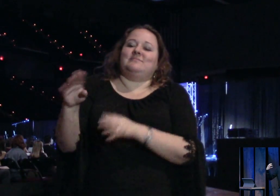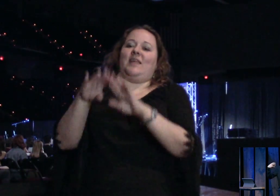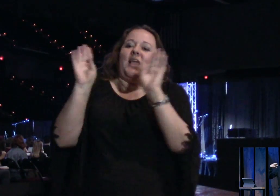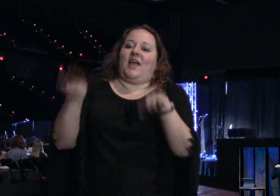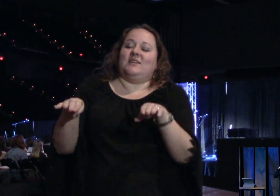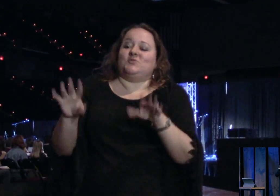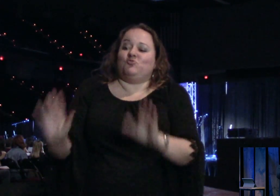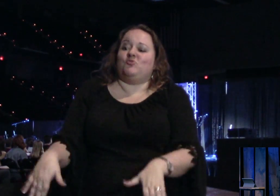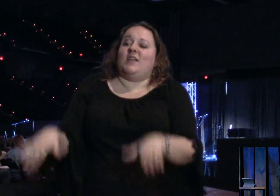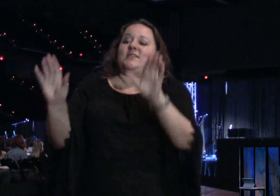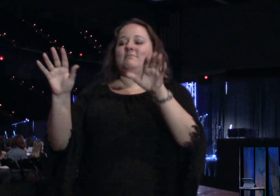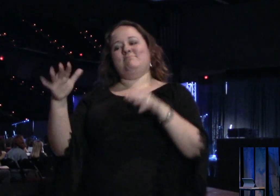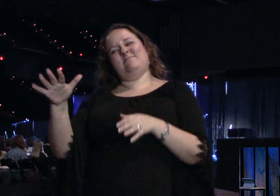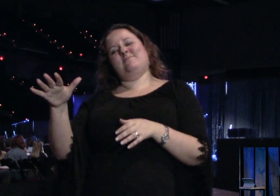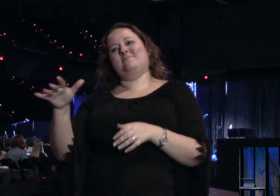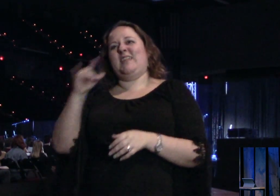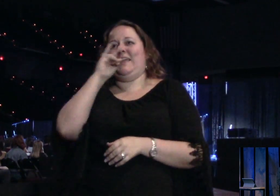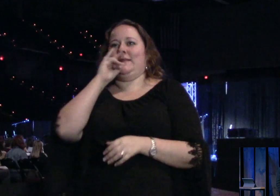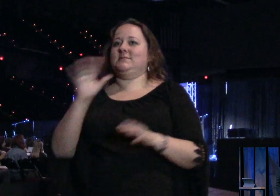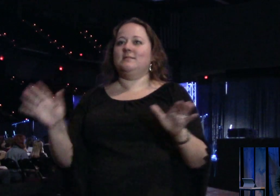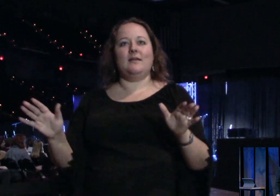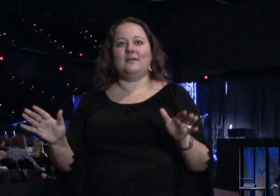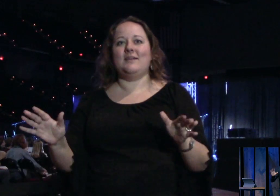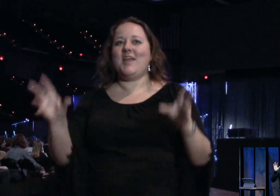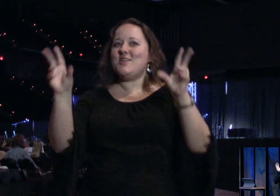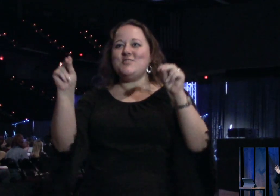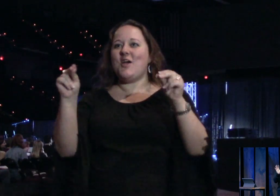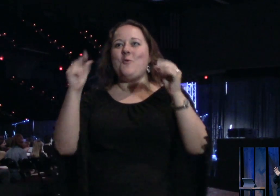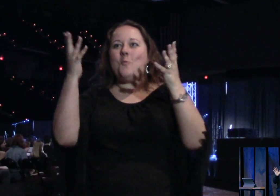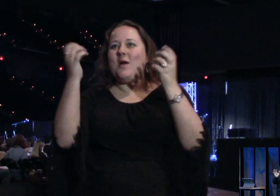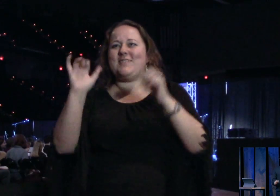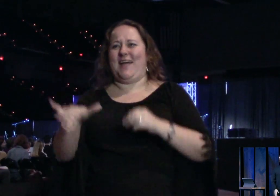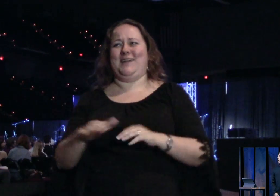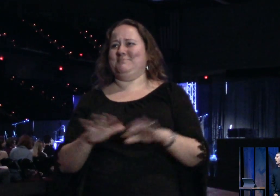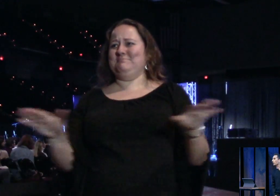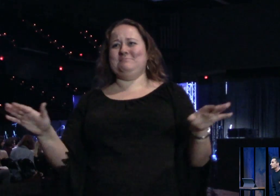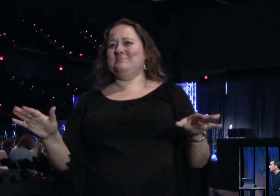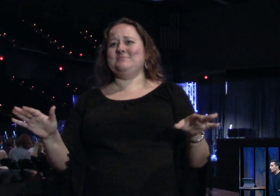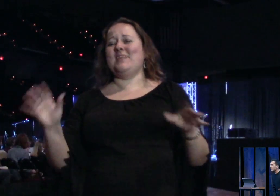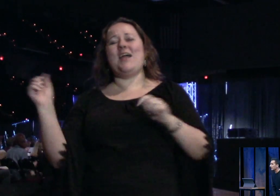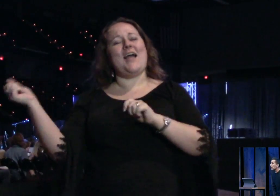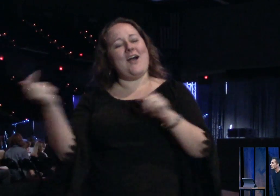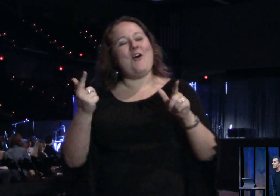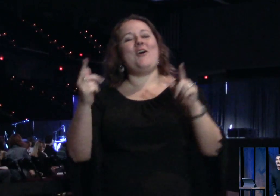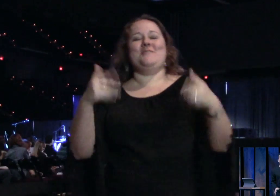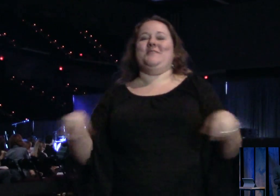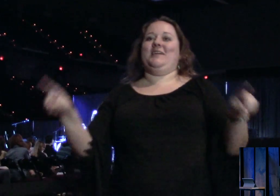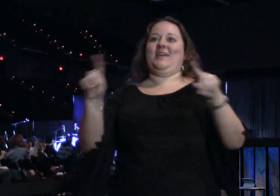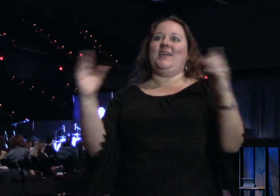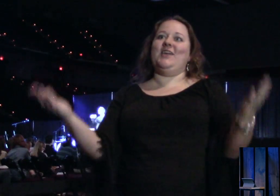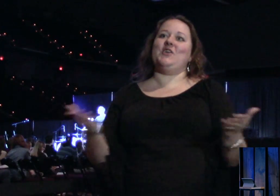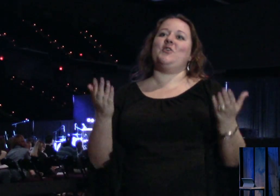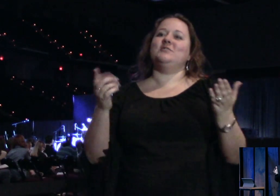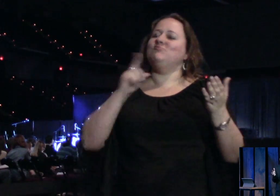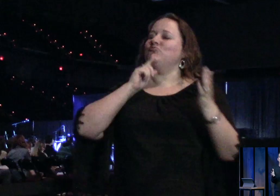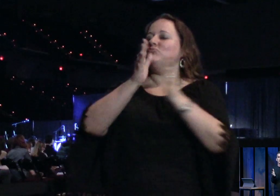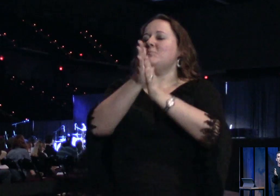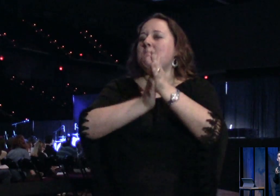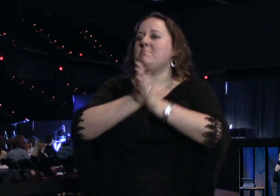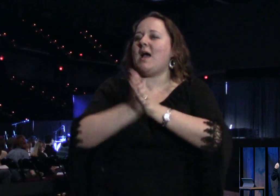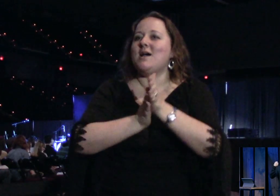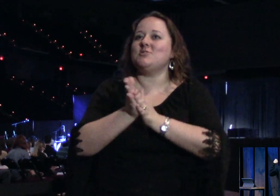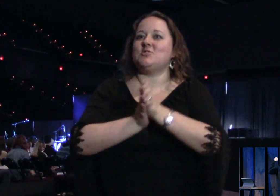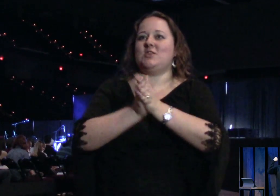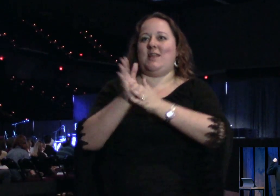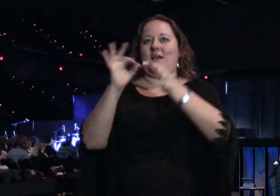whom I can buy a mediocre house and raise mediocre kids. Nobody here hopes for mediocrity. Every single person